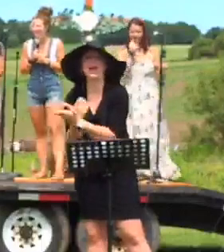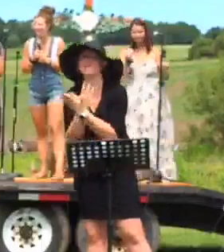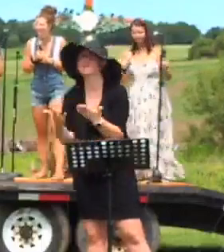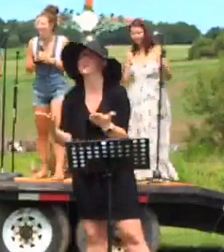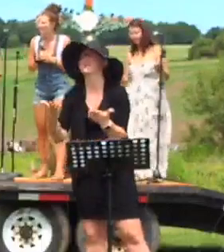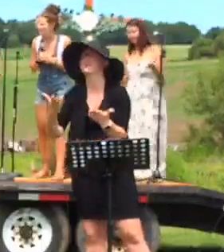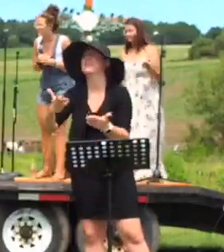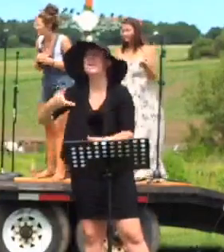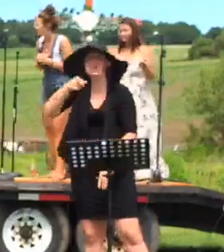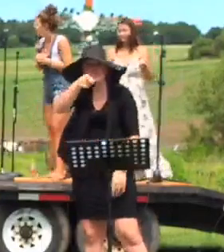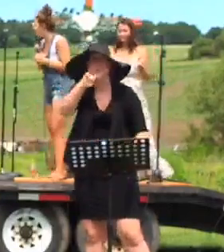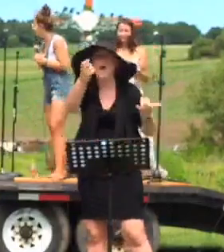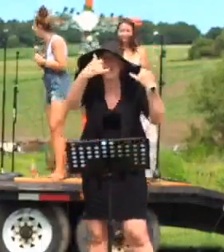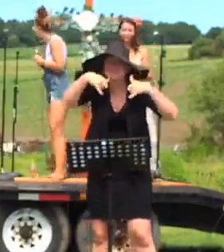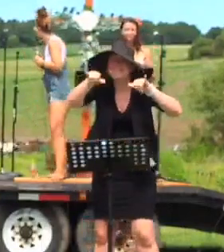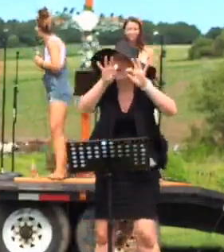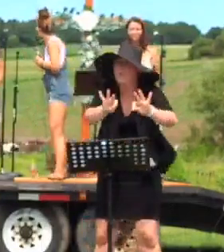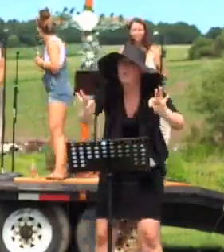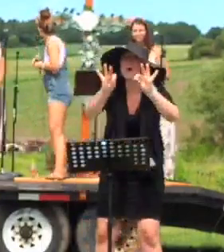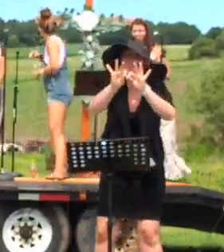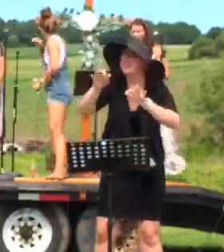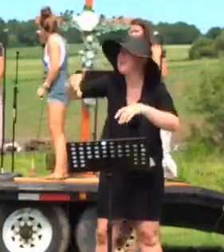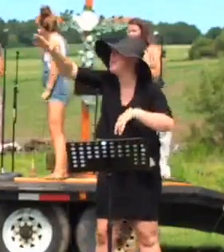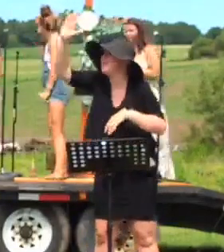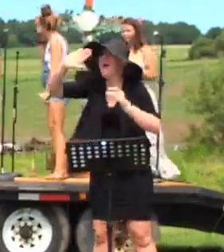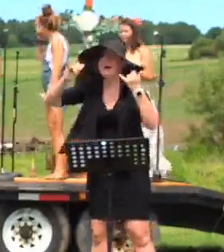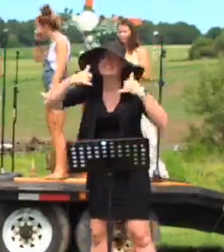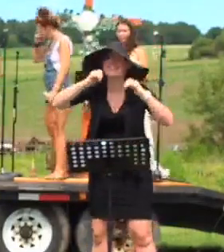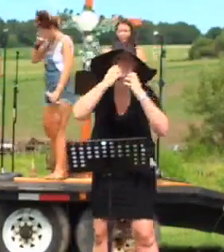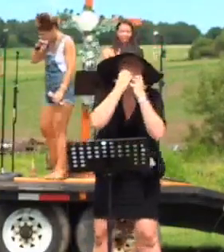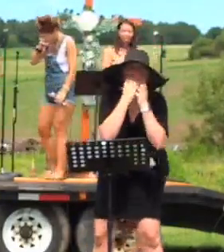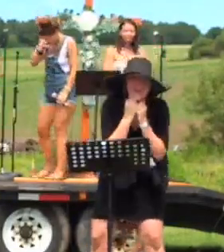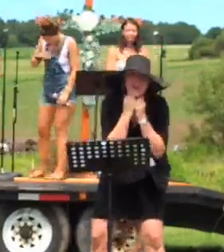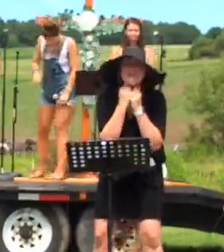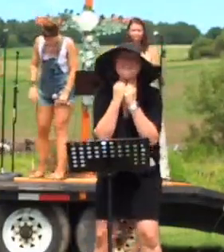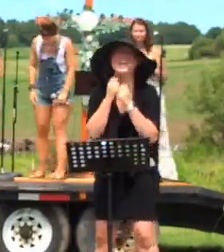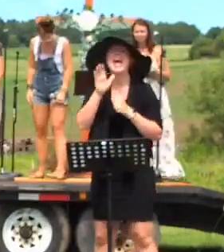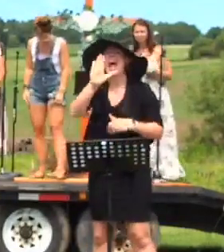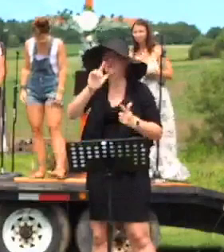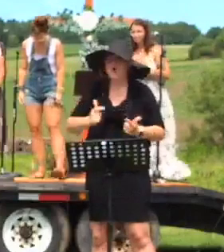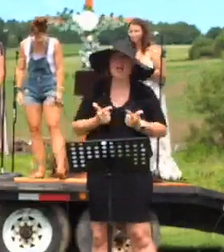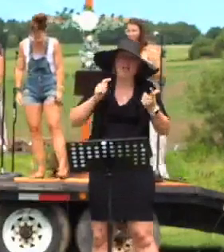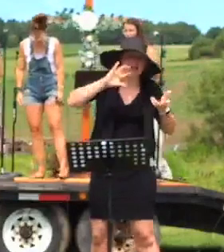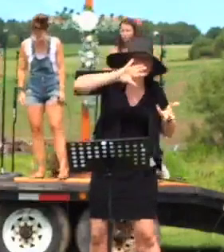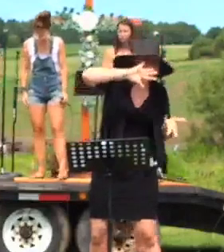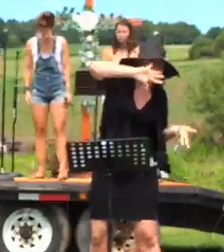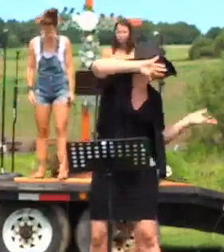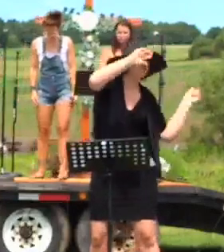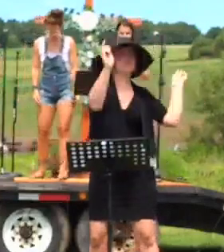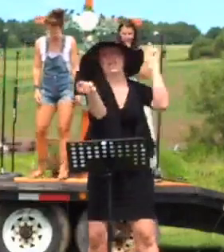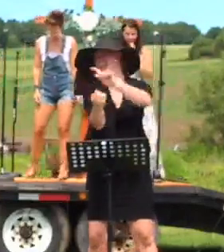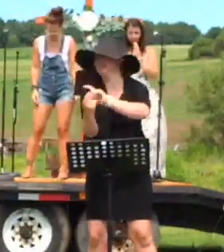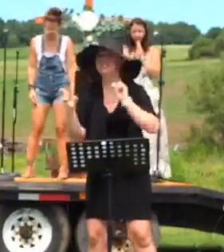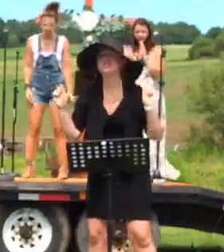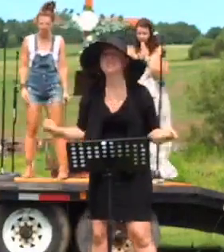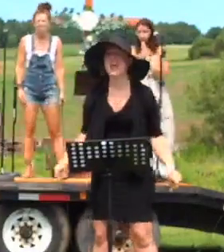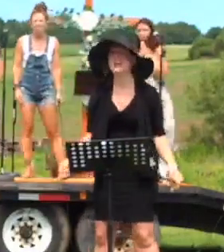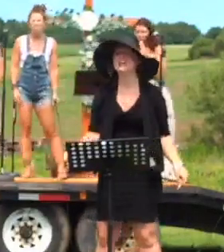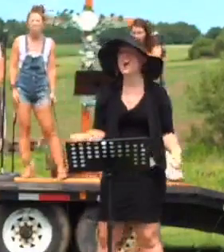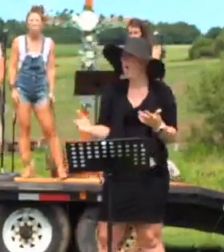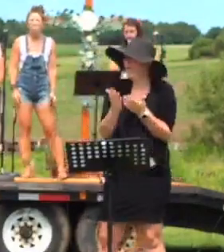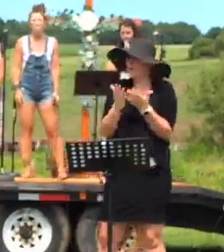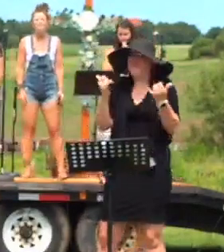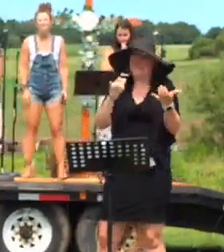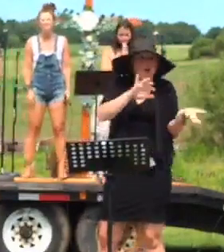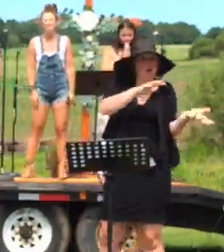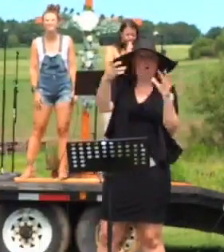still worth it to him. And he can still make something great and beautiful out of whatever mess you're